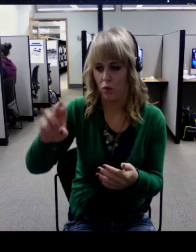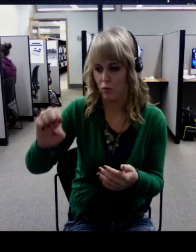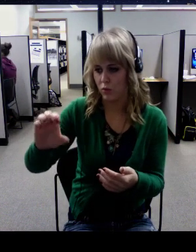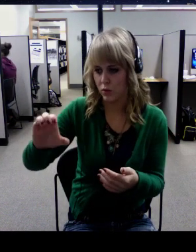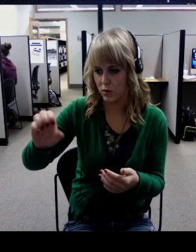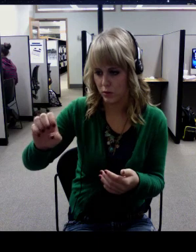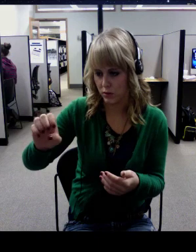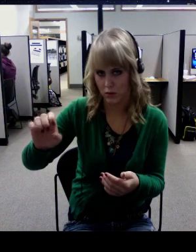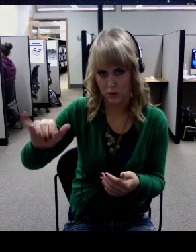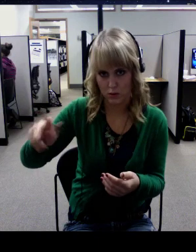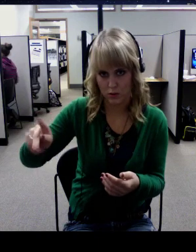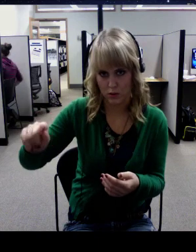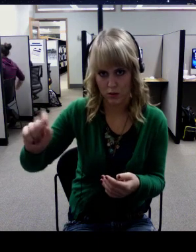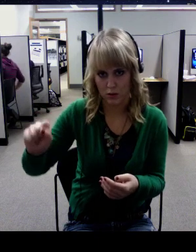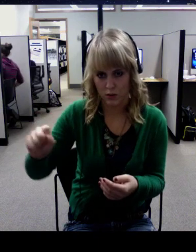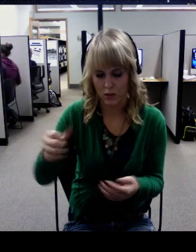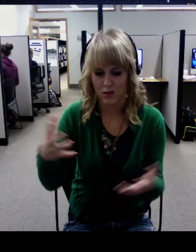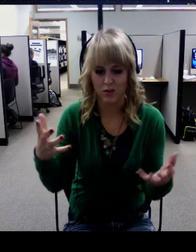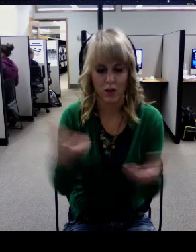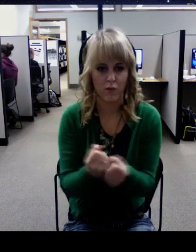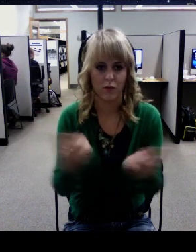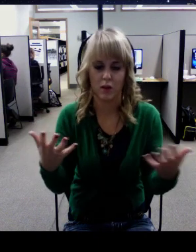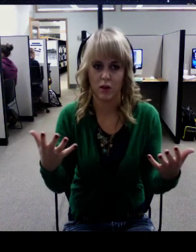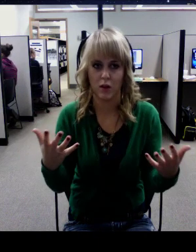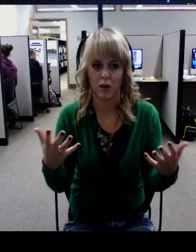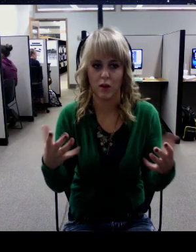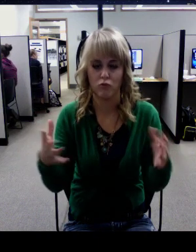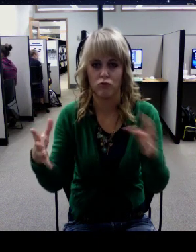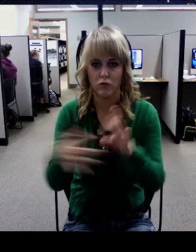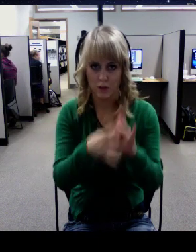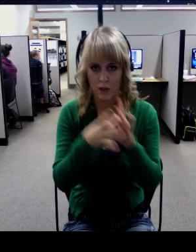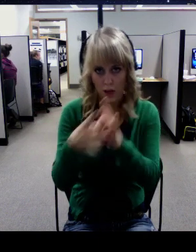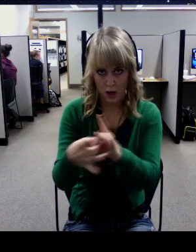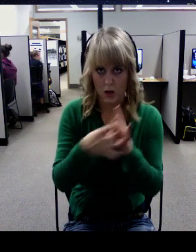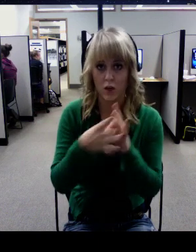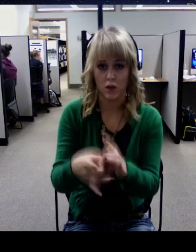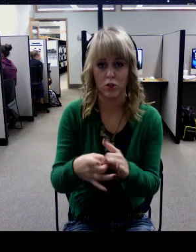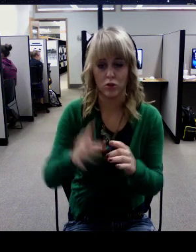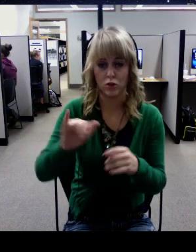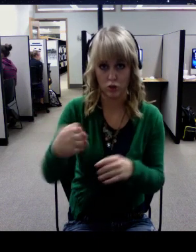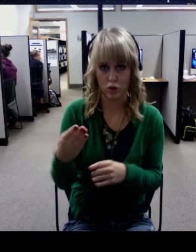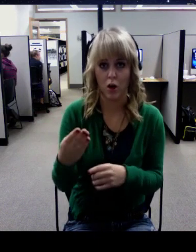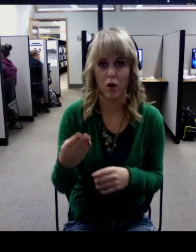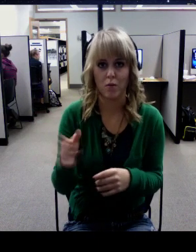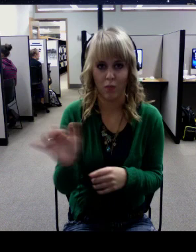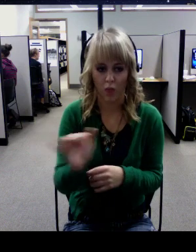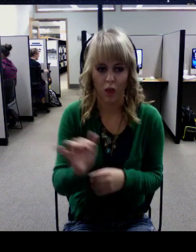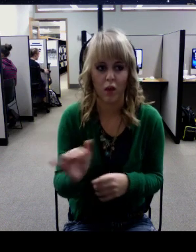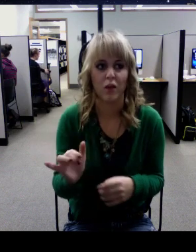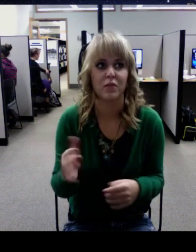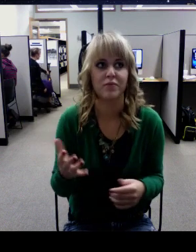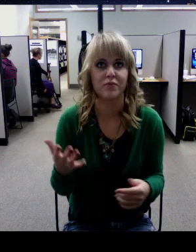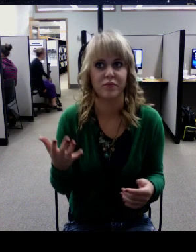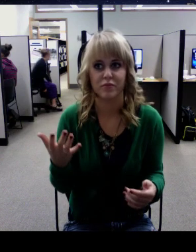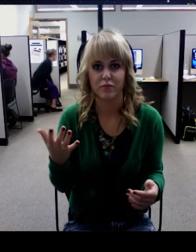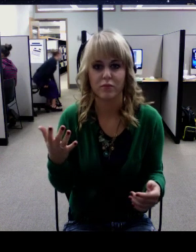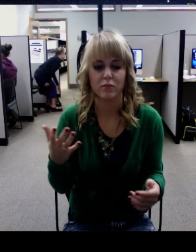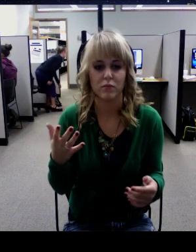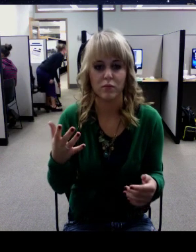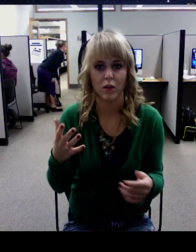that you have relating to that job. Sometimes contract laborers or independent contractors travel